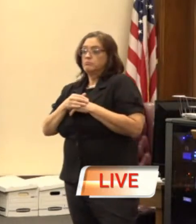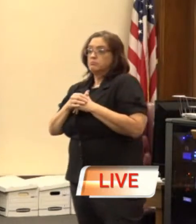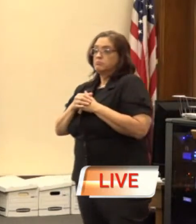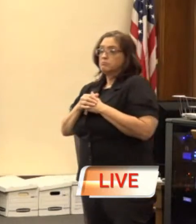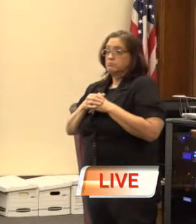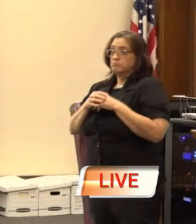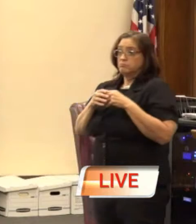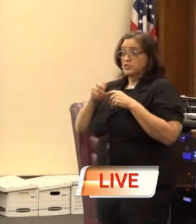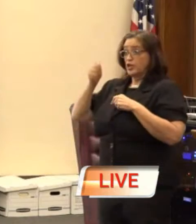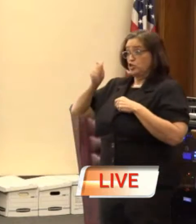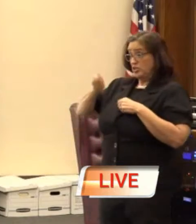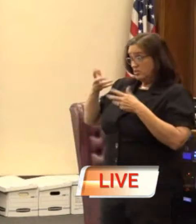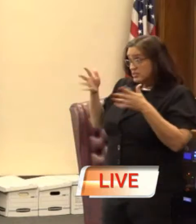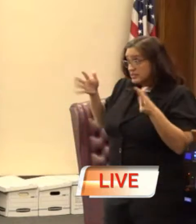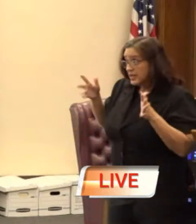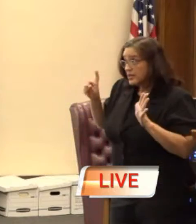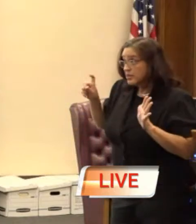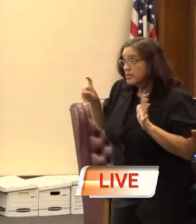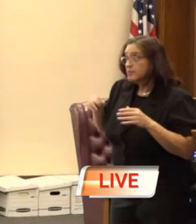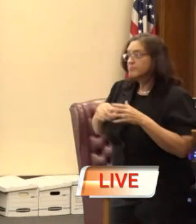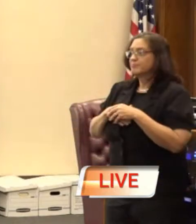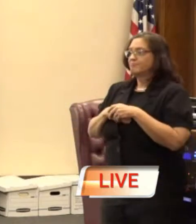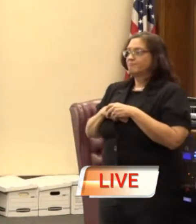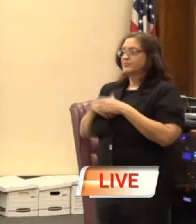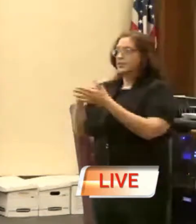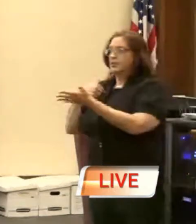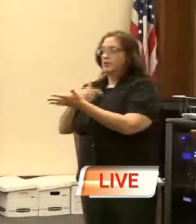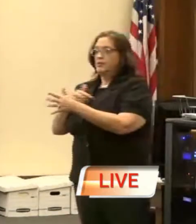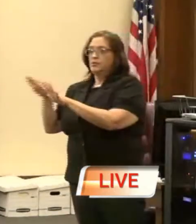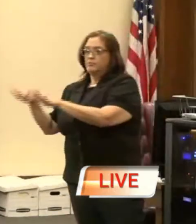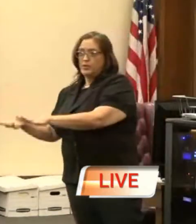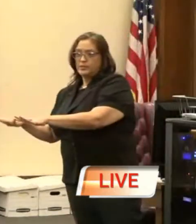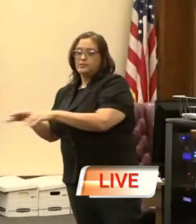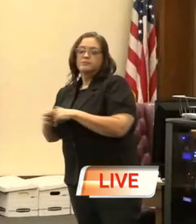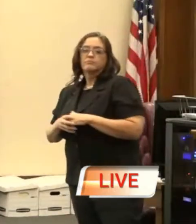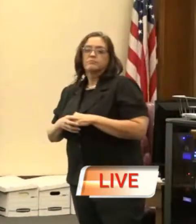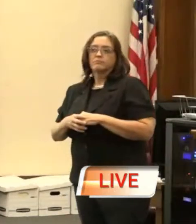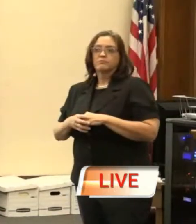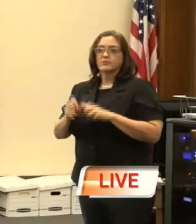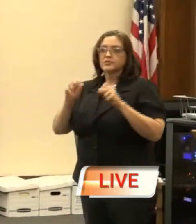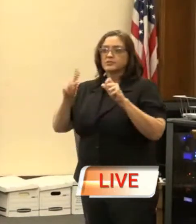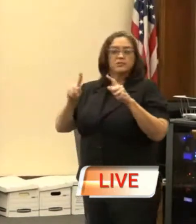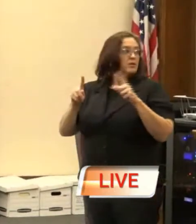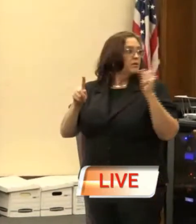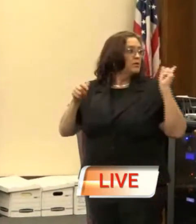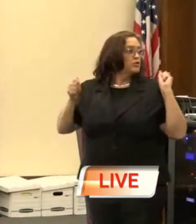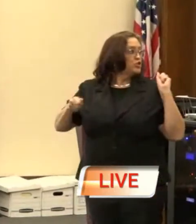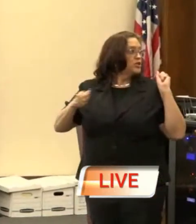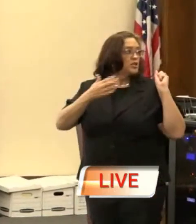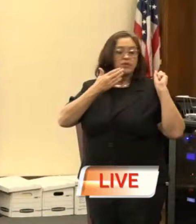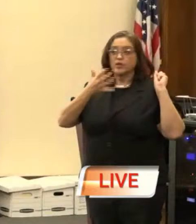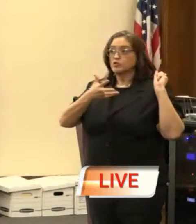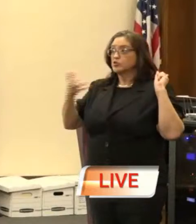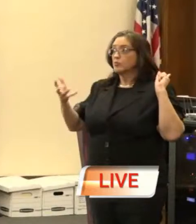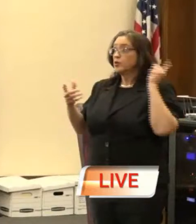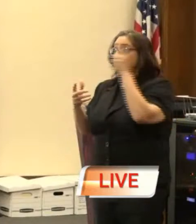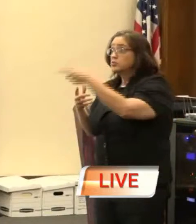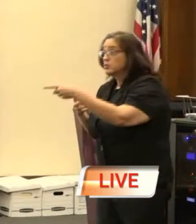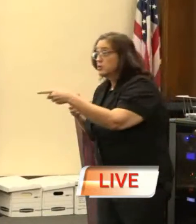That it? That's it. That's it. Okay. Respondent rests. All right. Thank you all very much. You have no exhibit 2.